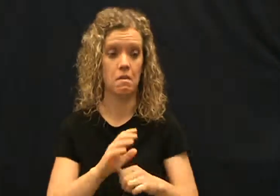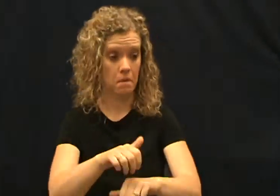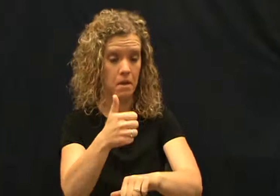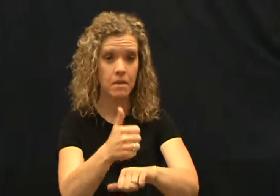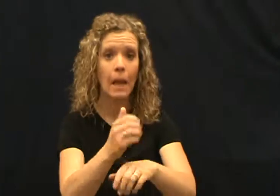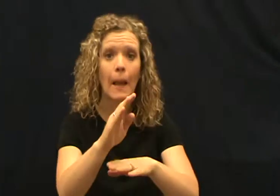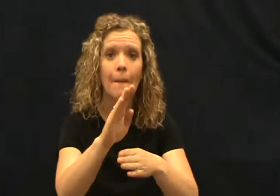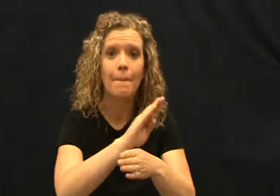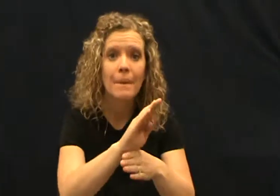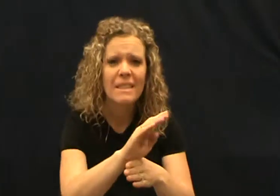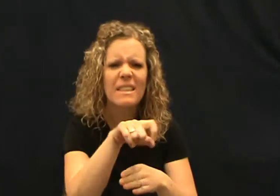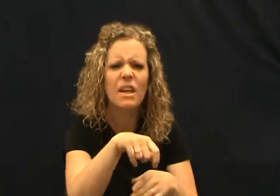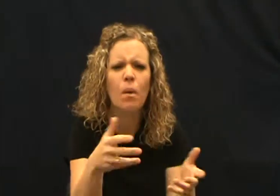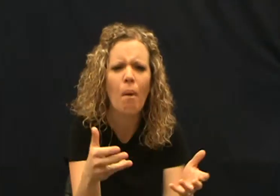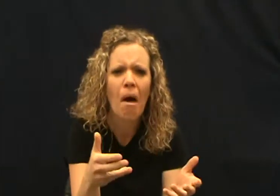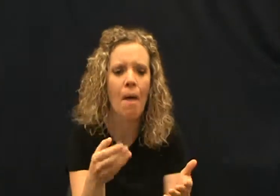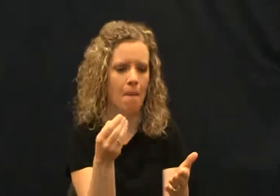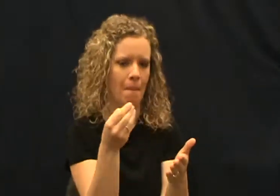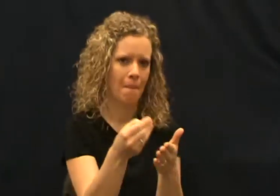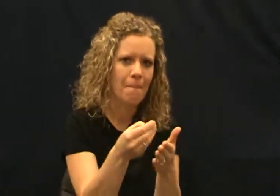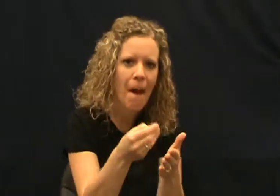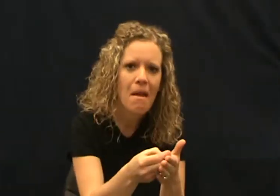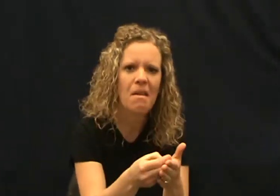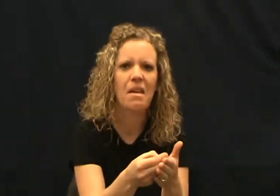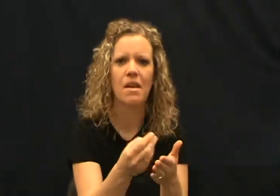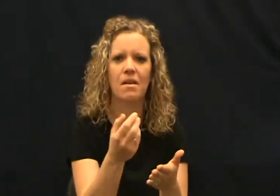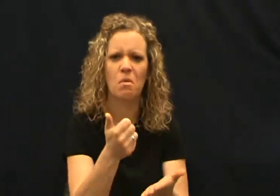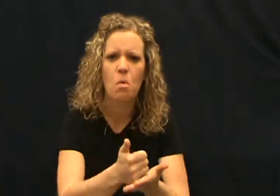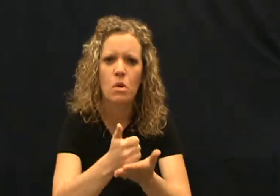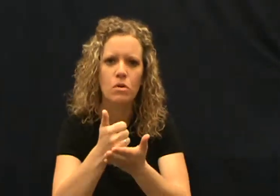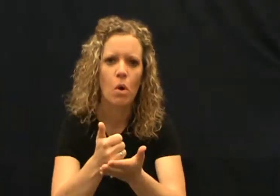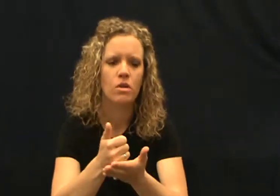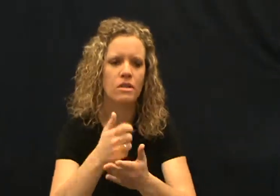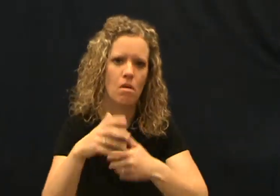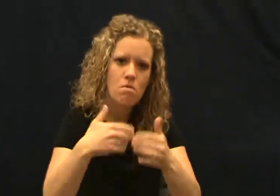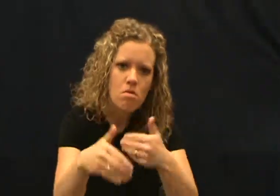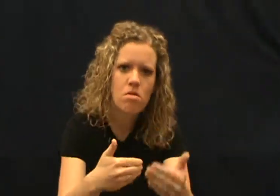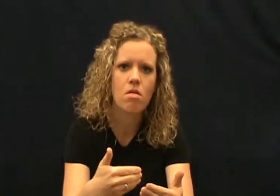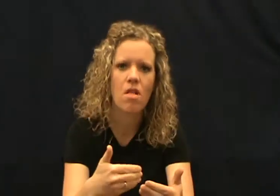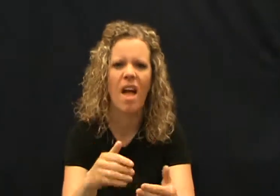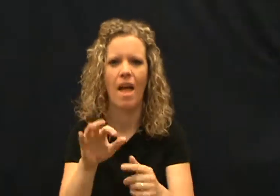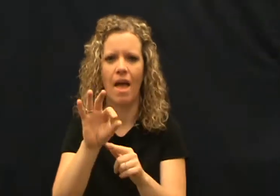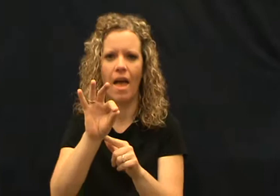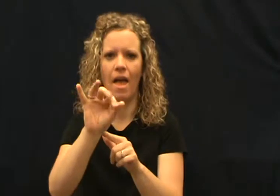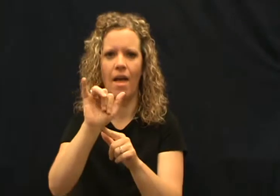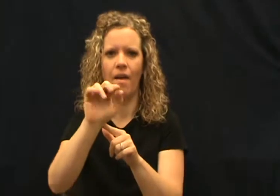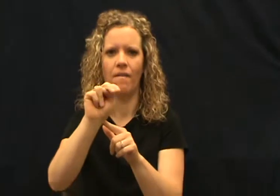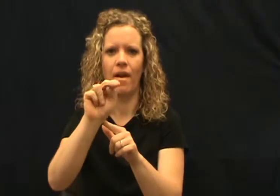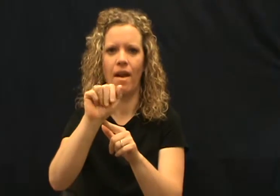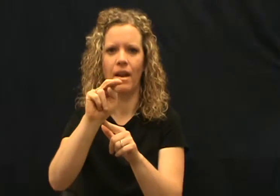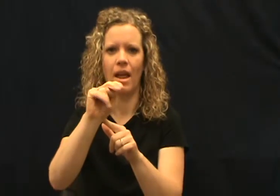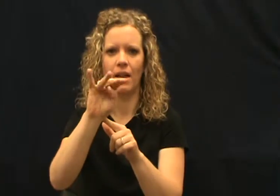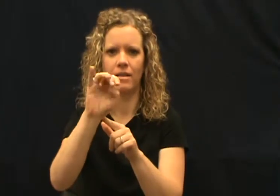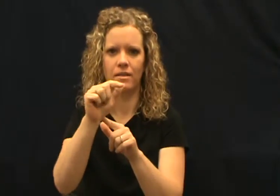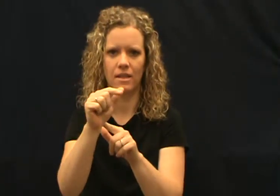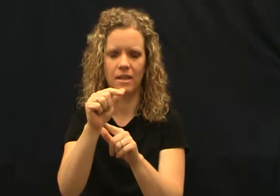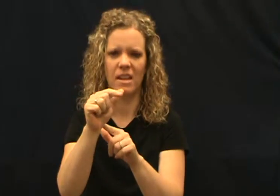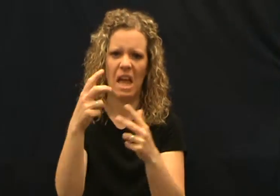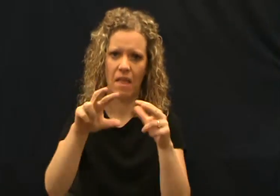other resources in order to get that business going. What we mean by financing and investing activities is you get your financing